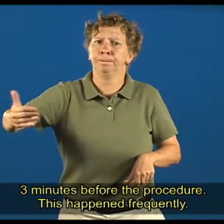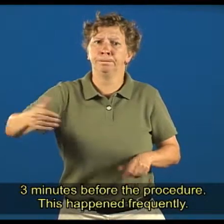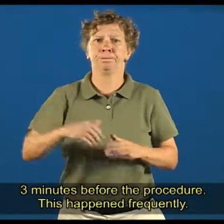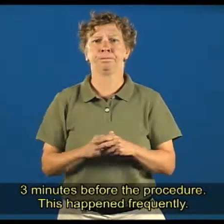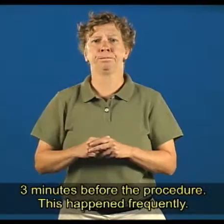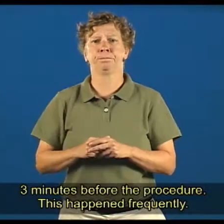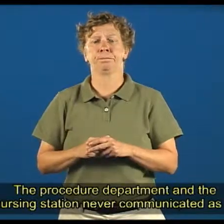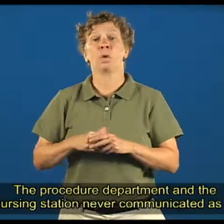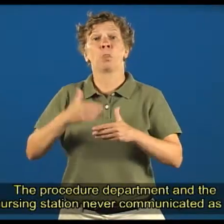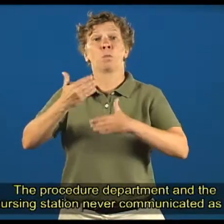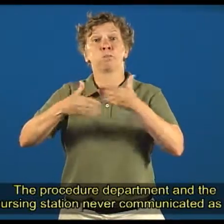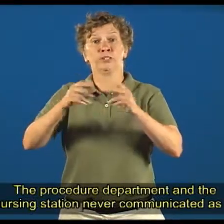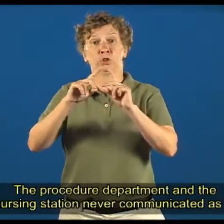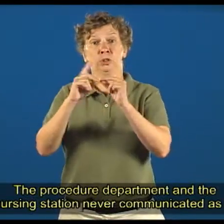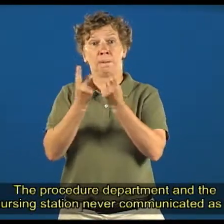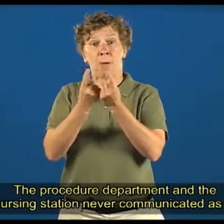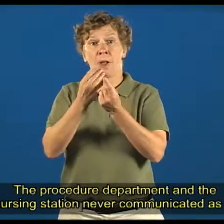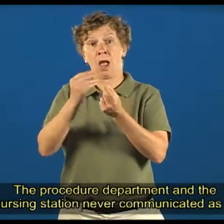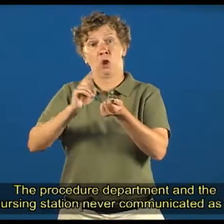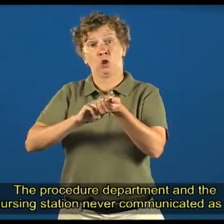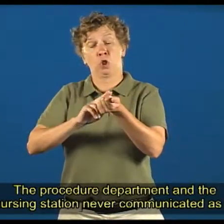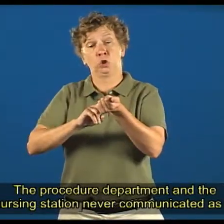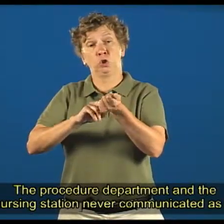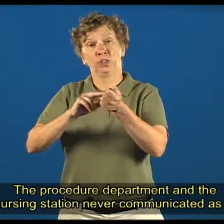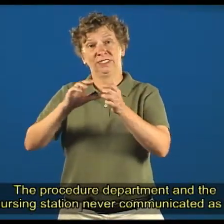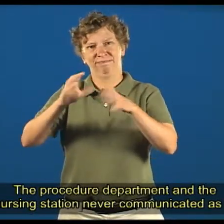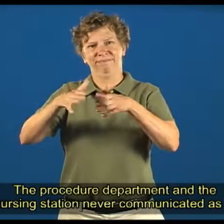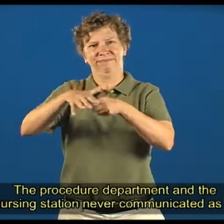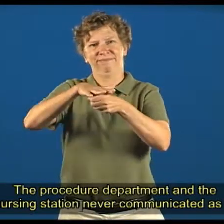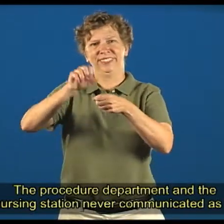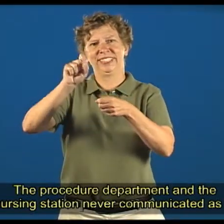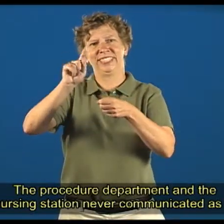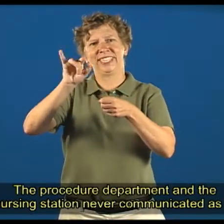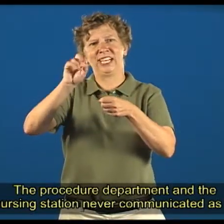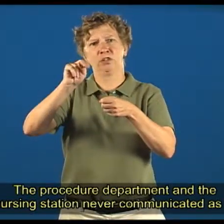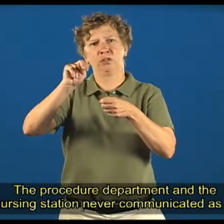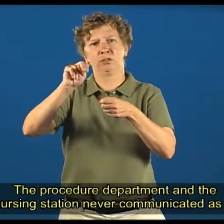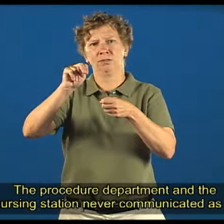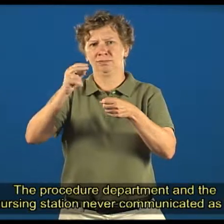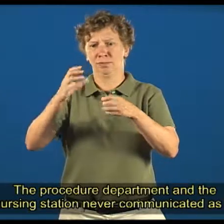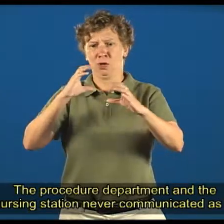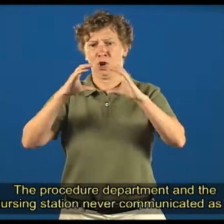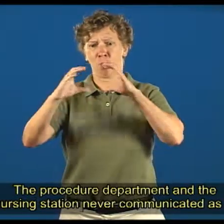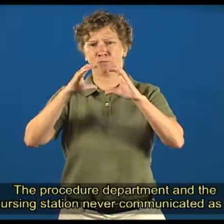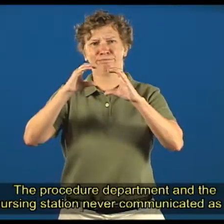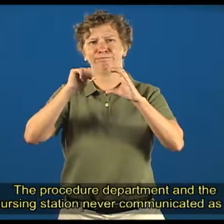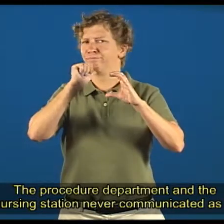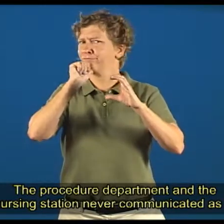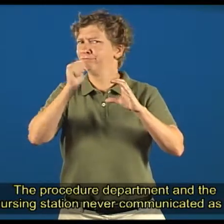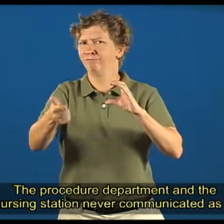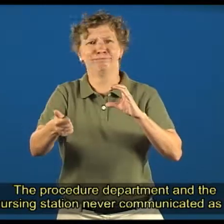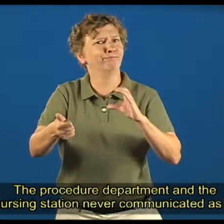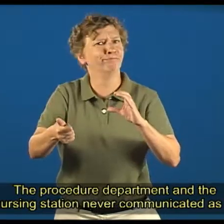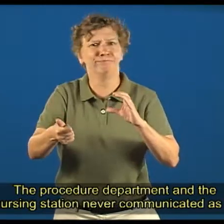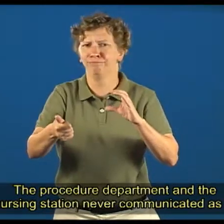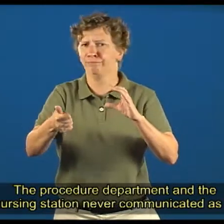frequently. The procedure department and the nursing station never communicated as to